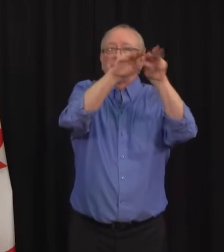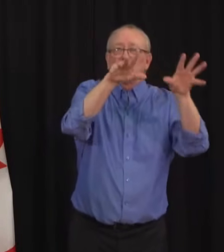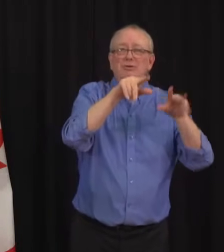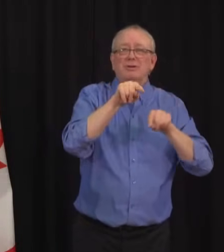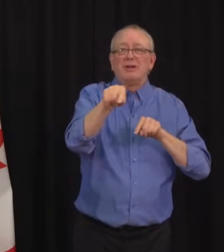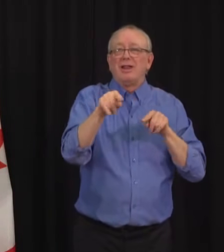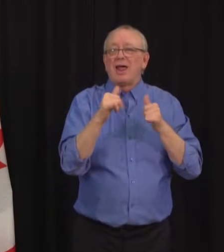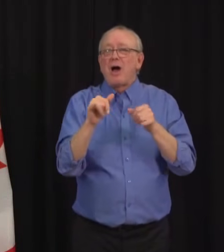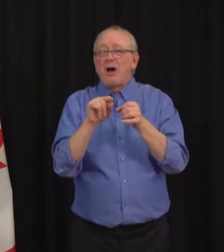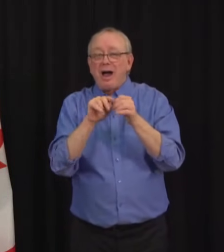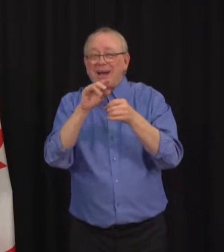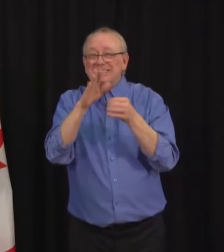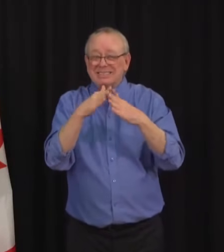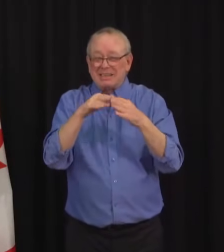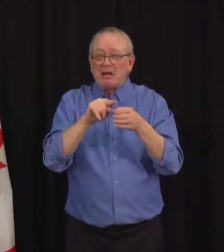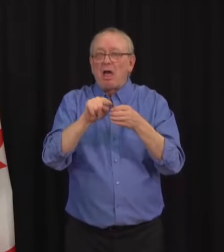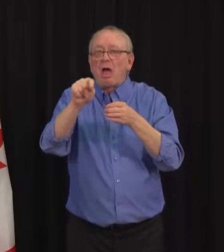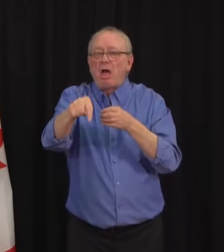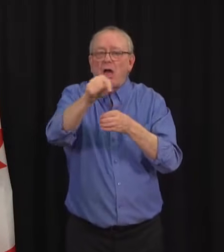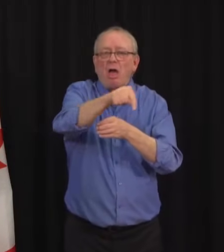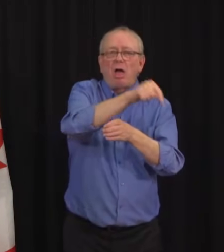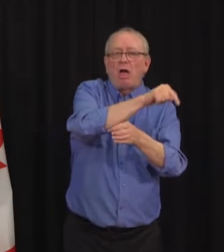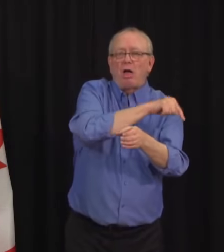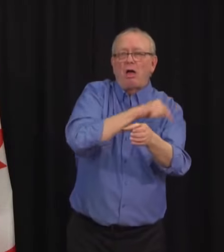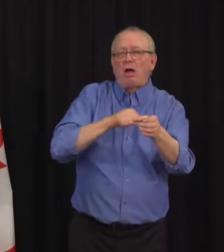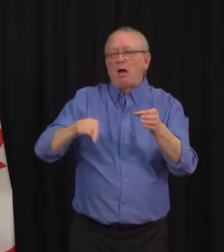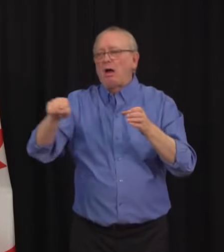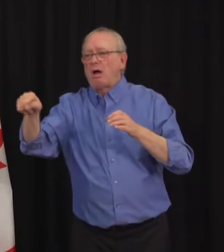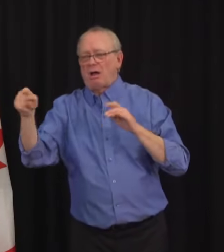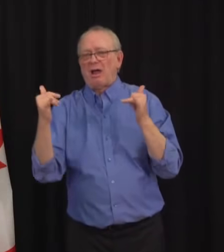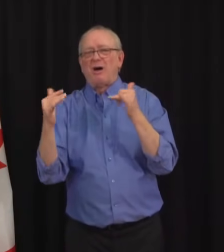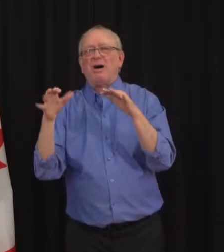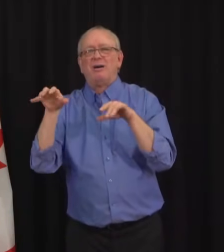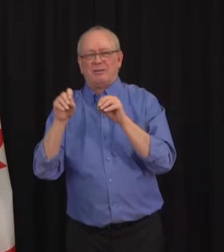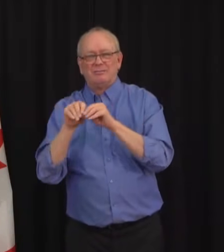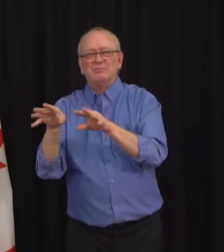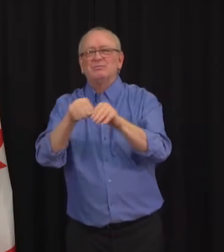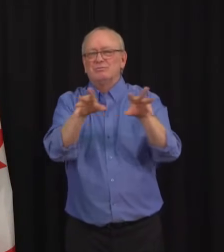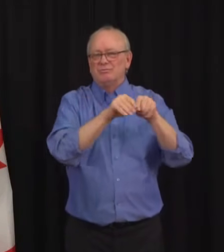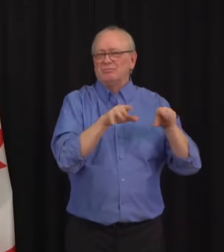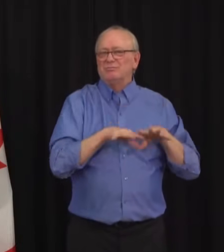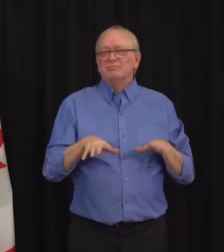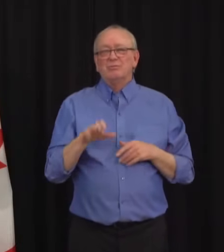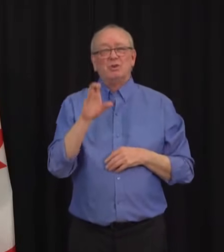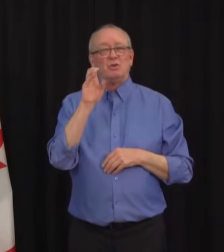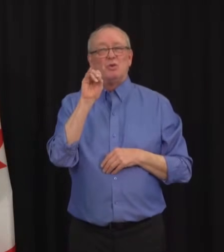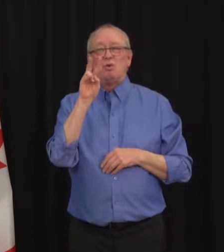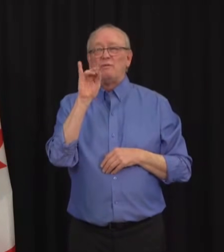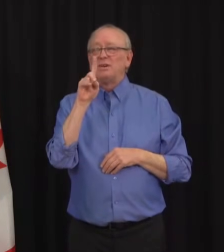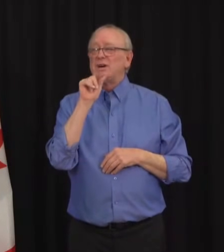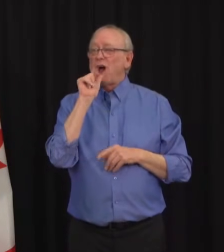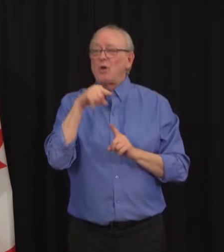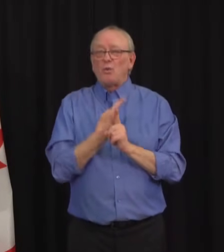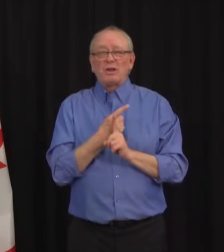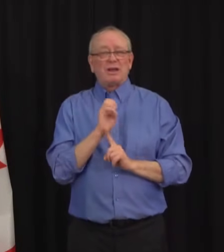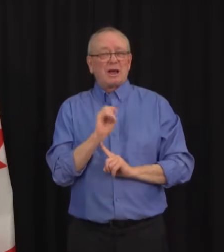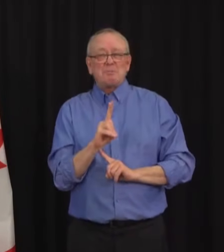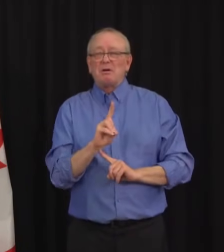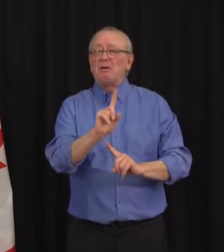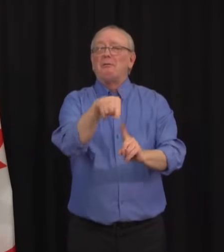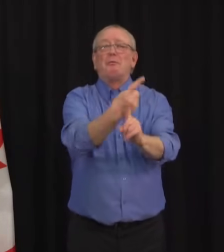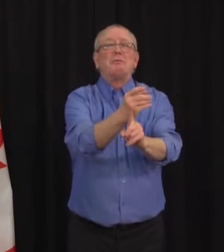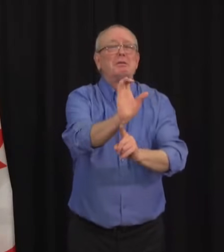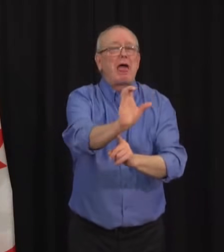is not a Calgary problem or an Edmonton problem. This is a provincial problem within the context of a global